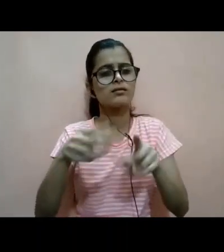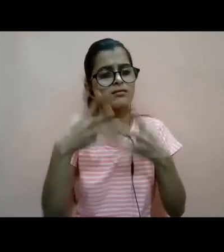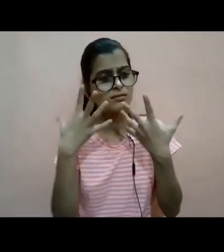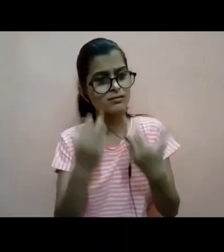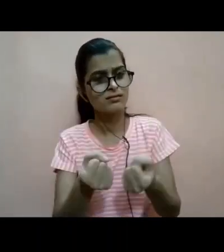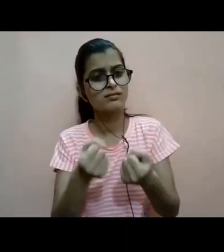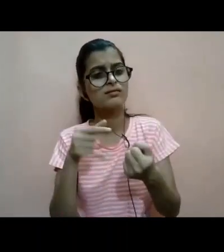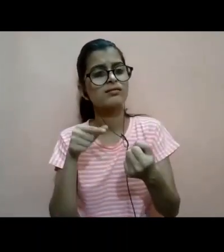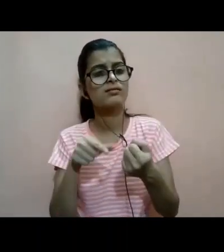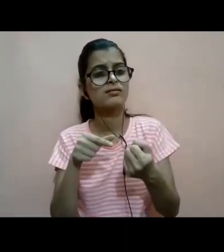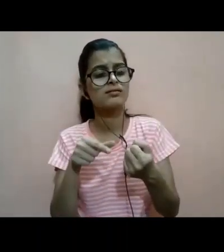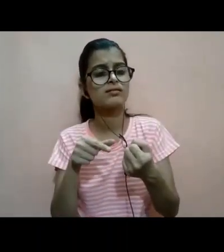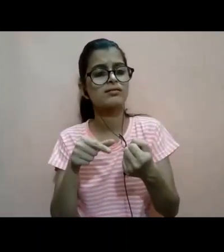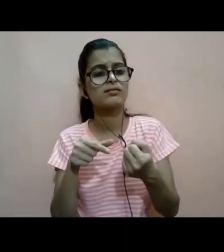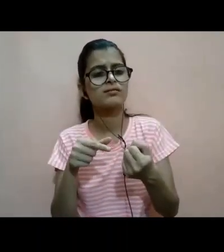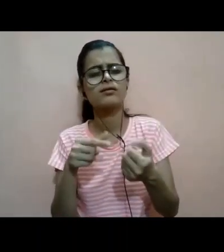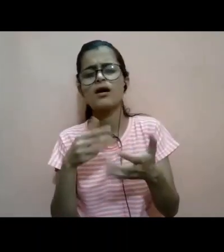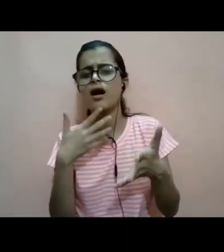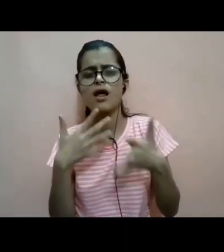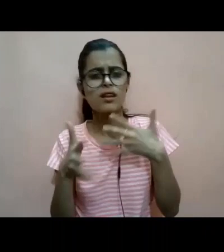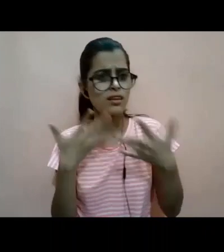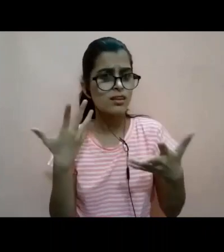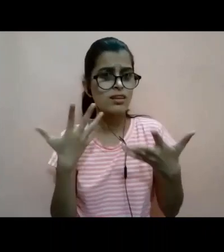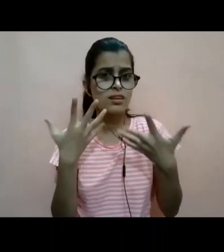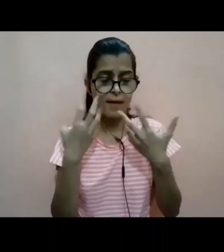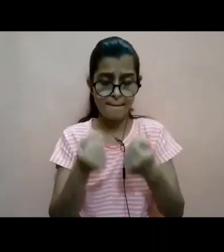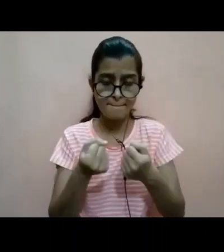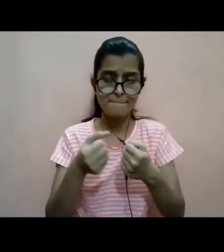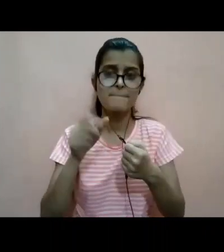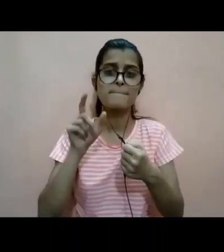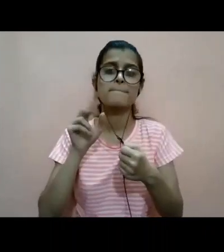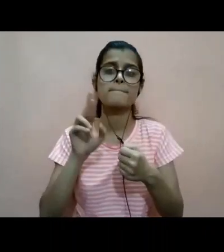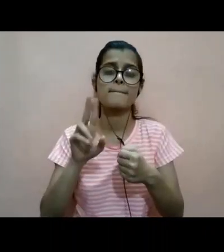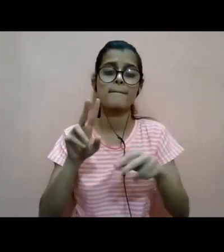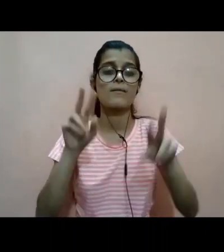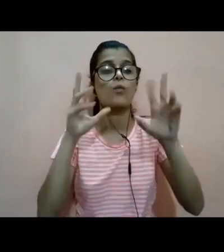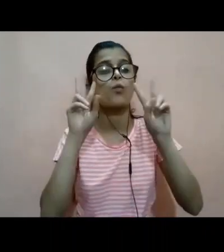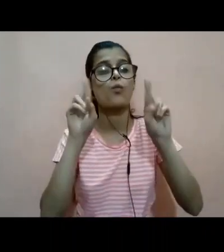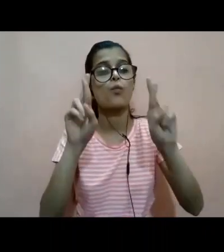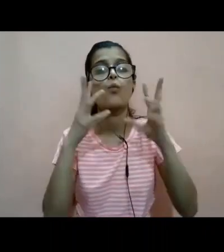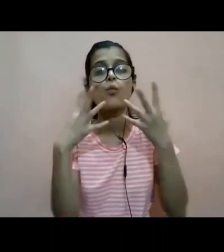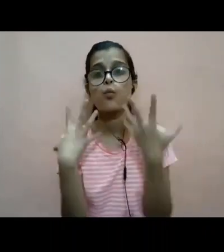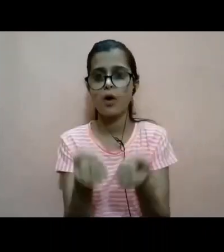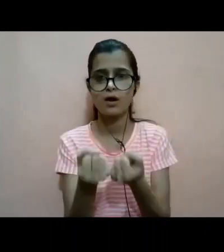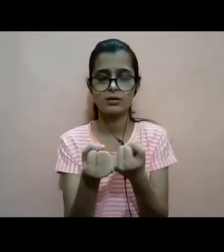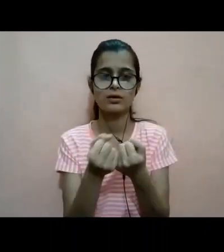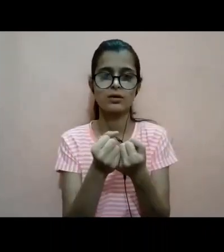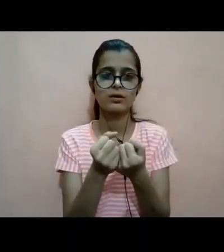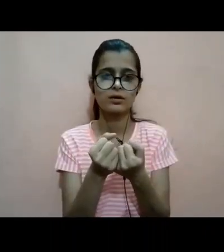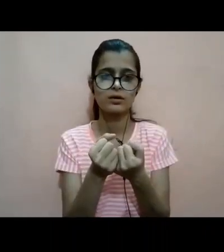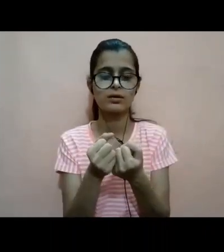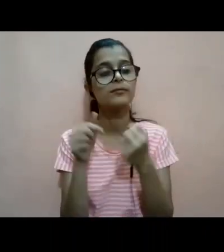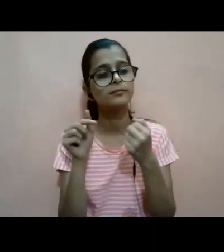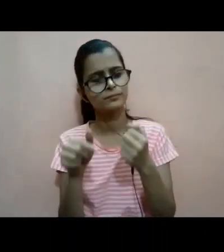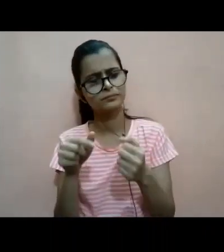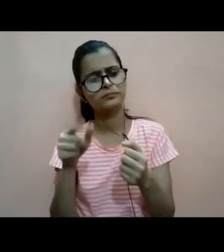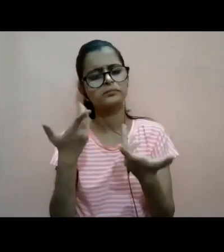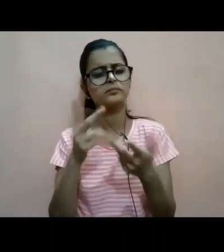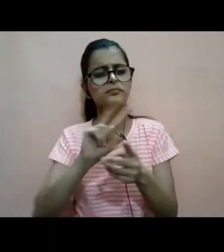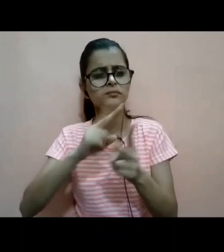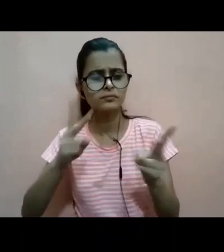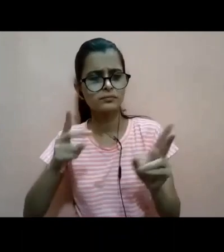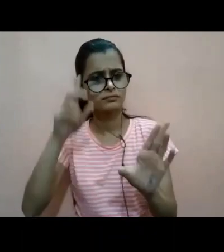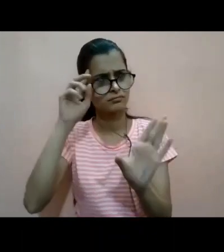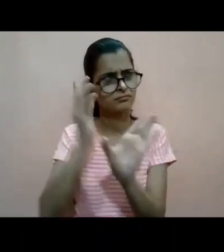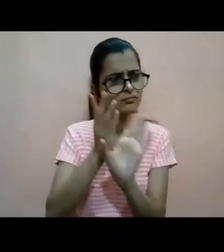down that first route of desire is lack. Theoretically, I want to be psychoanalytic and Freudian